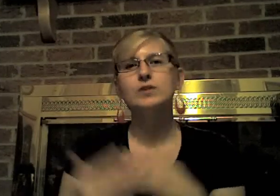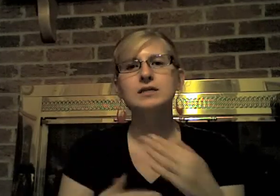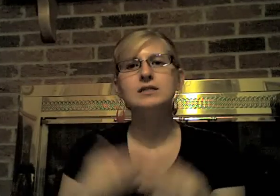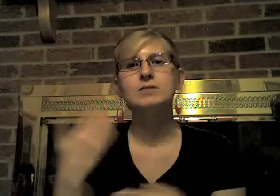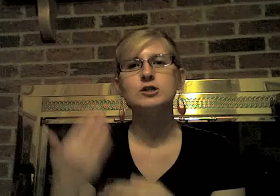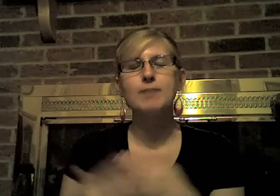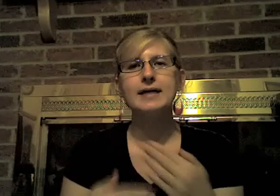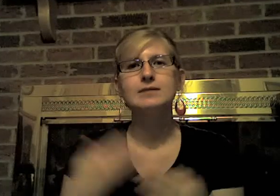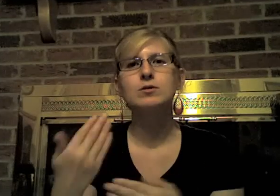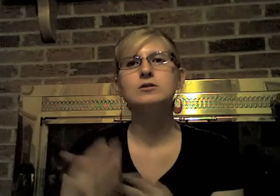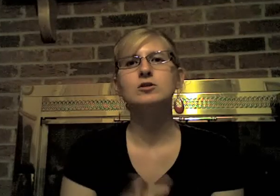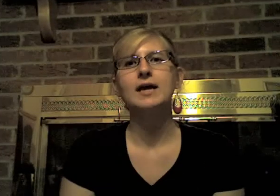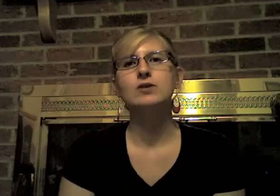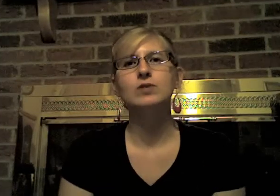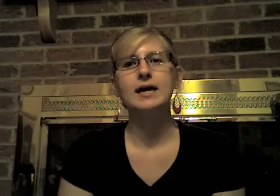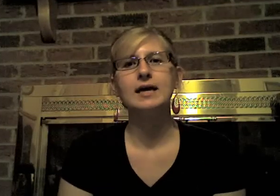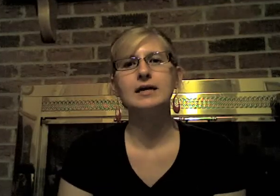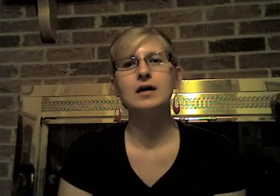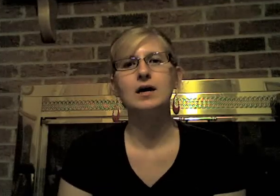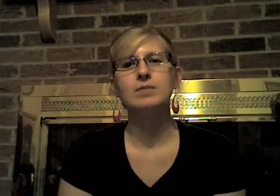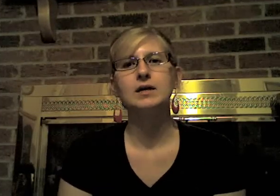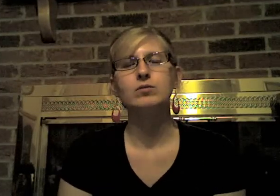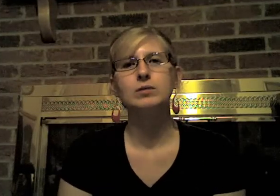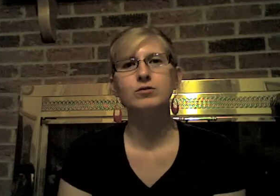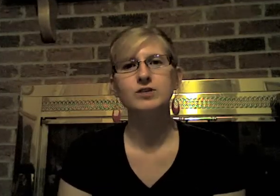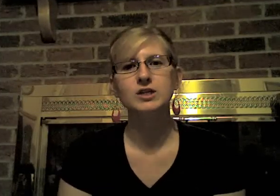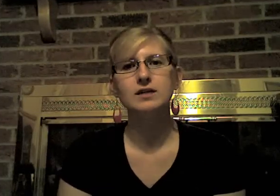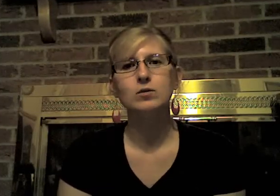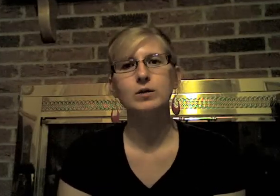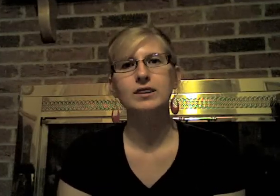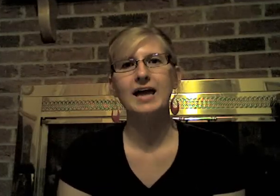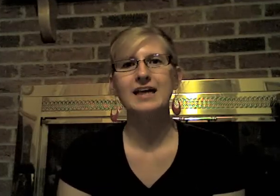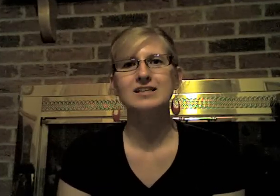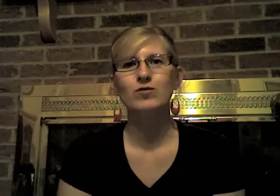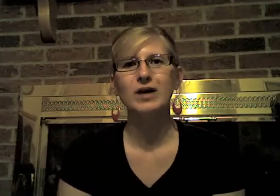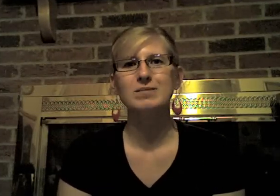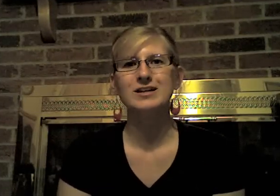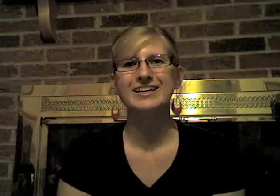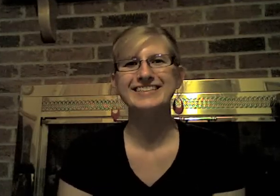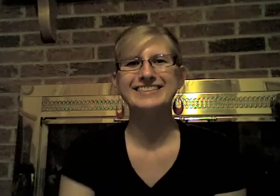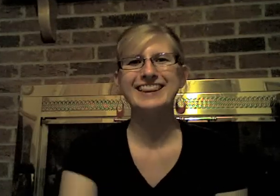as much as possible so that you can get really proficient with the ASL vocabulary.